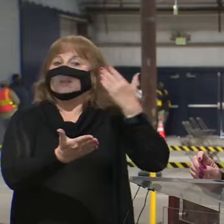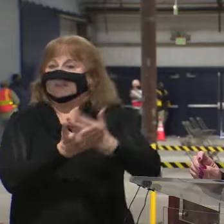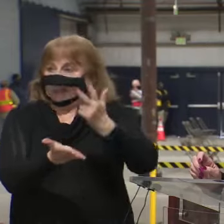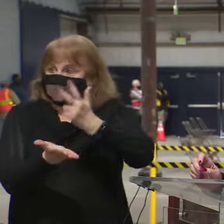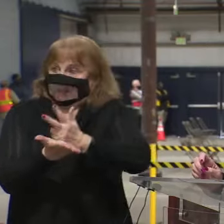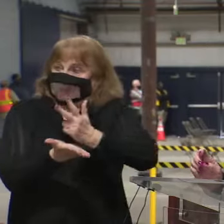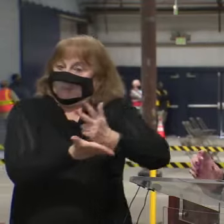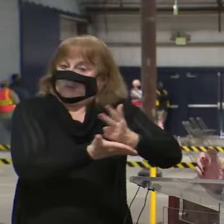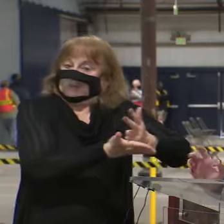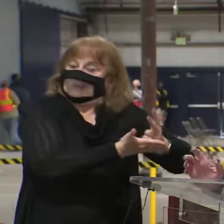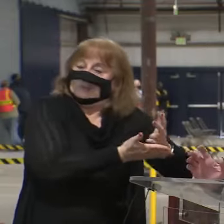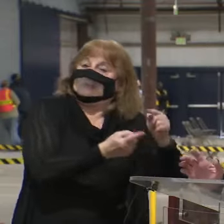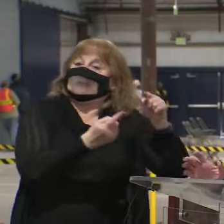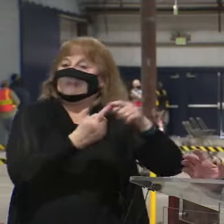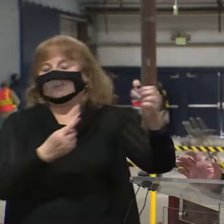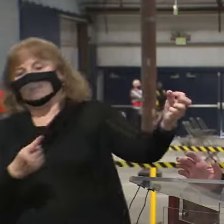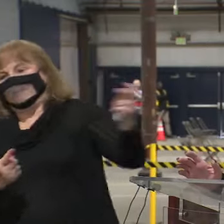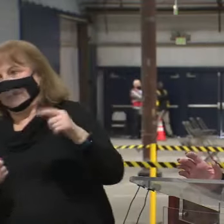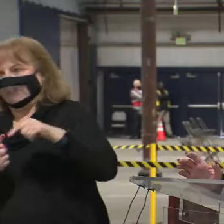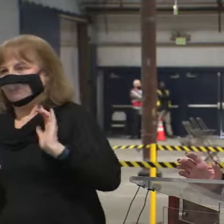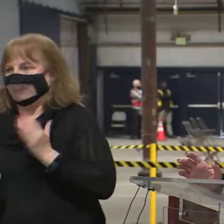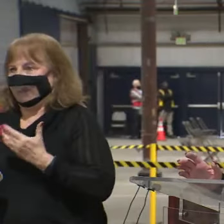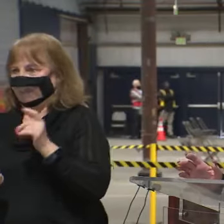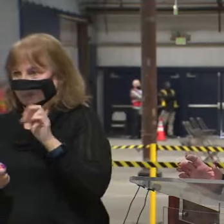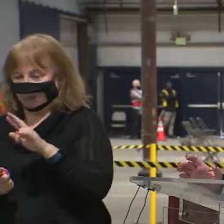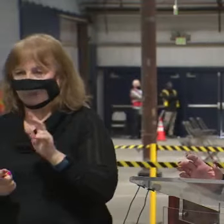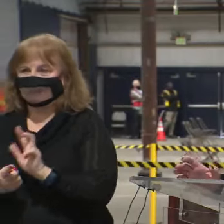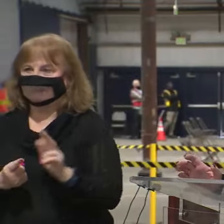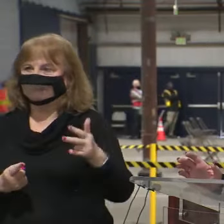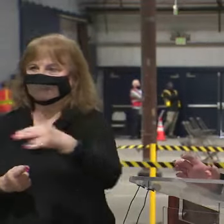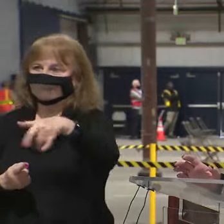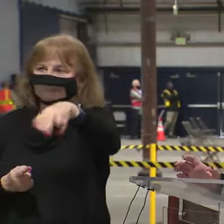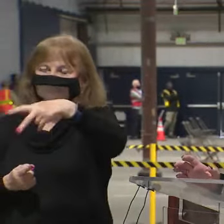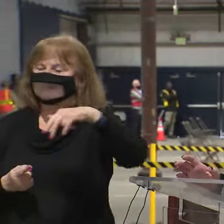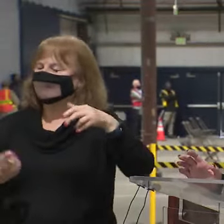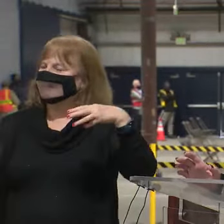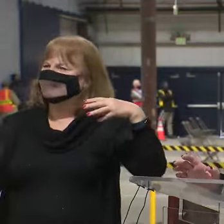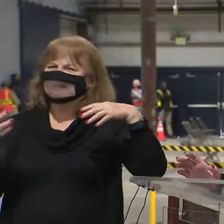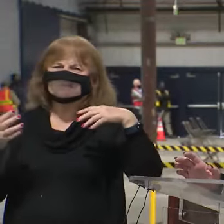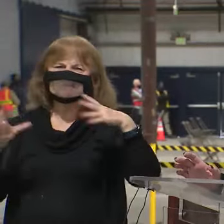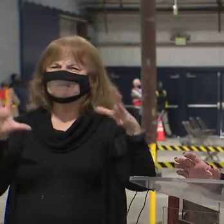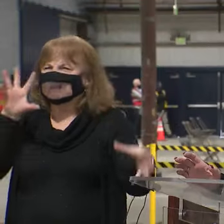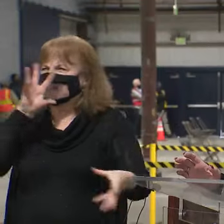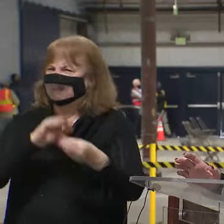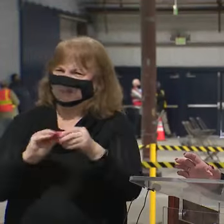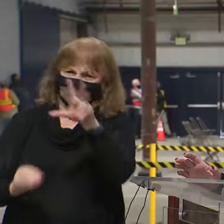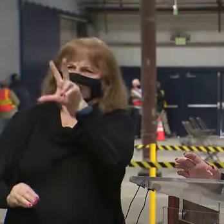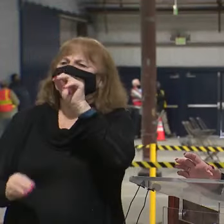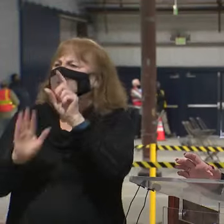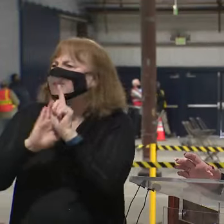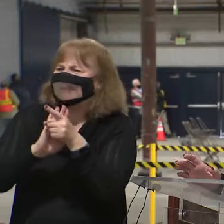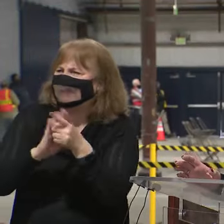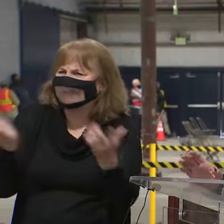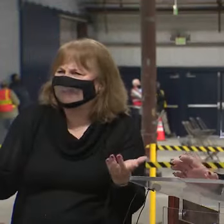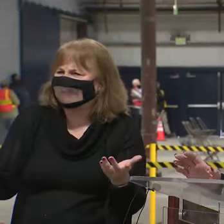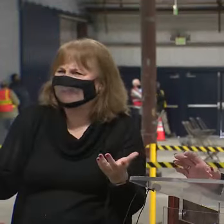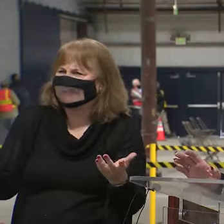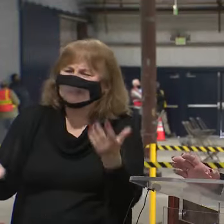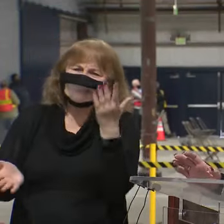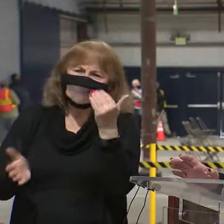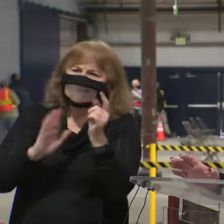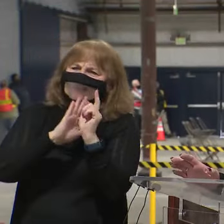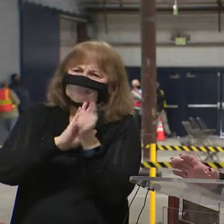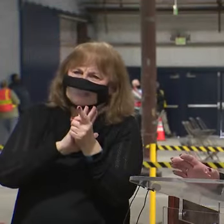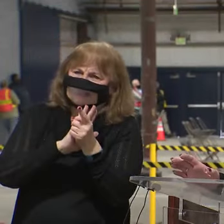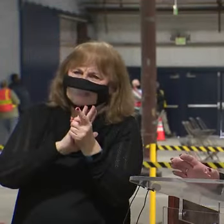lot until we got back in our car, it was literally 30 minutes. 15